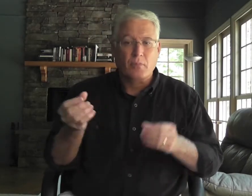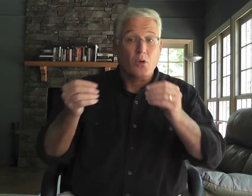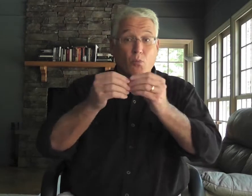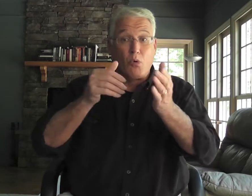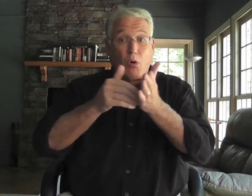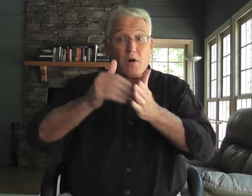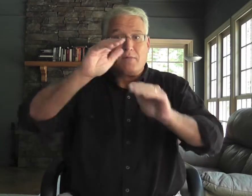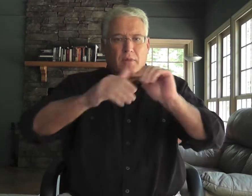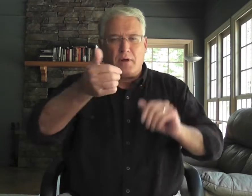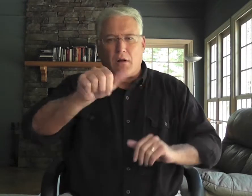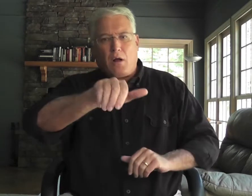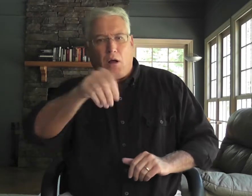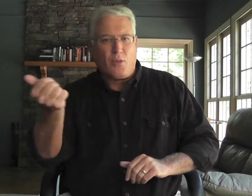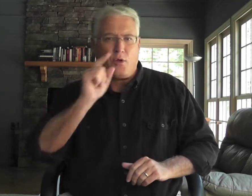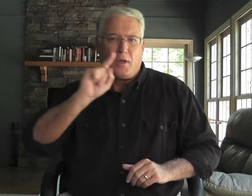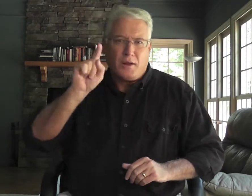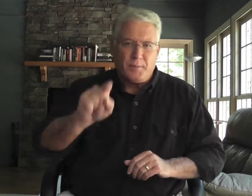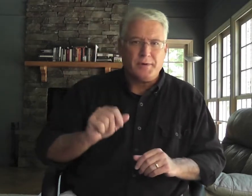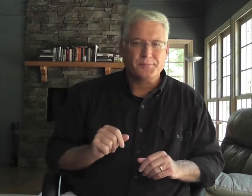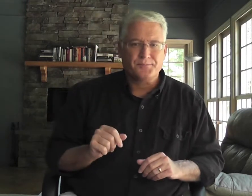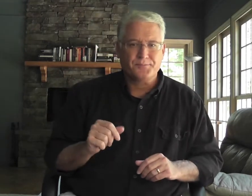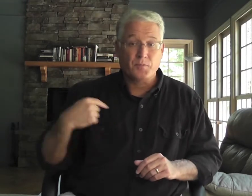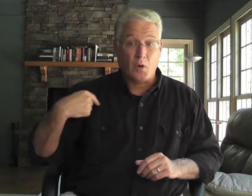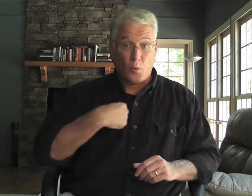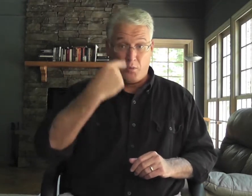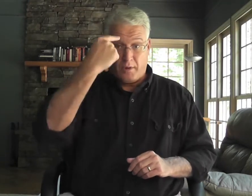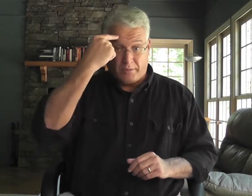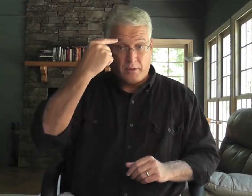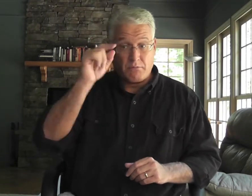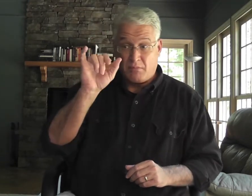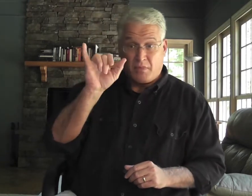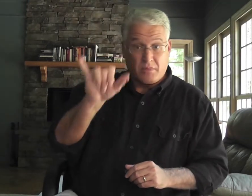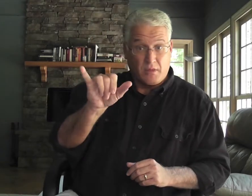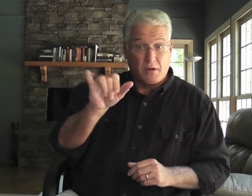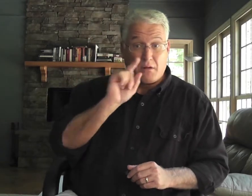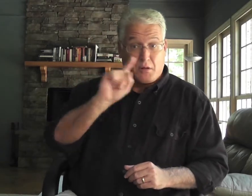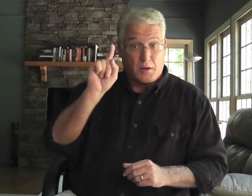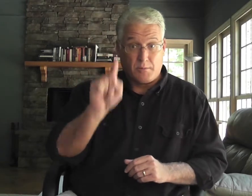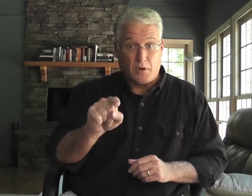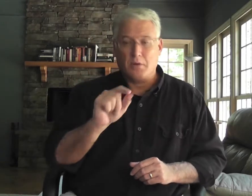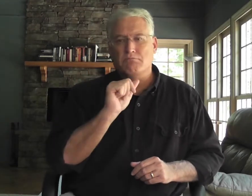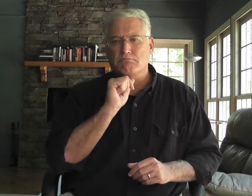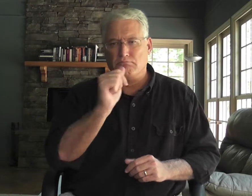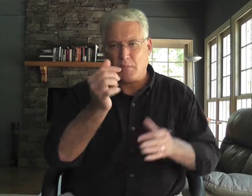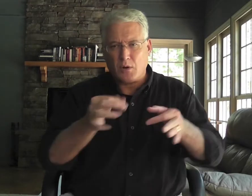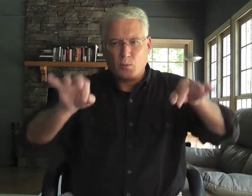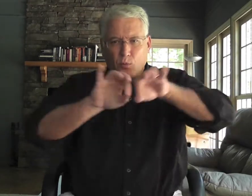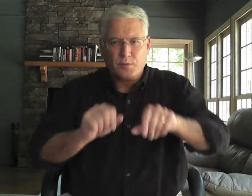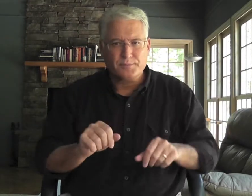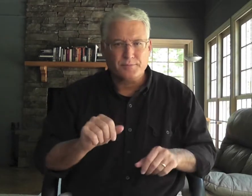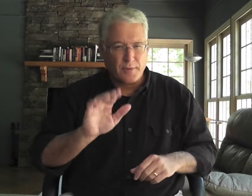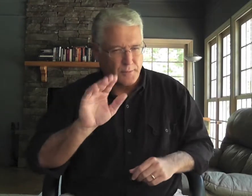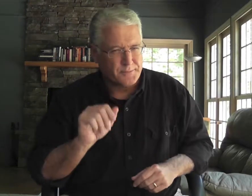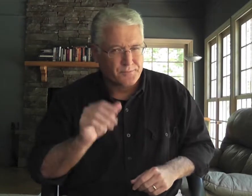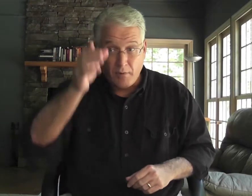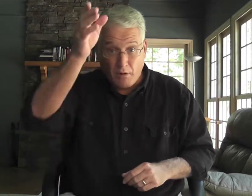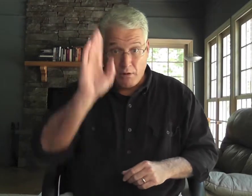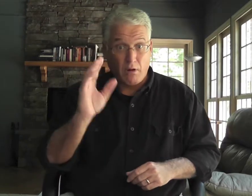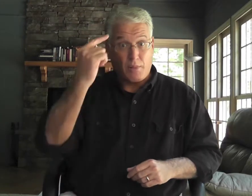Some people, they don't care. They think that's not an important commandment. They say, I don't care. It's not really important because it's just keeping